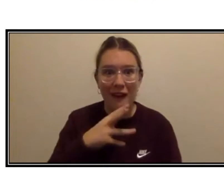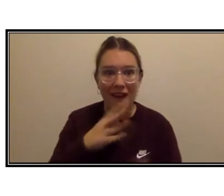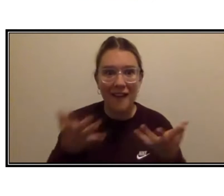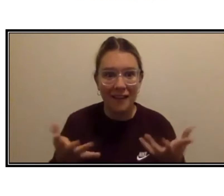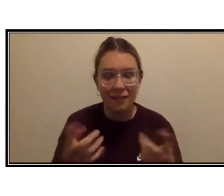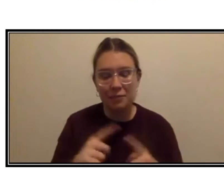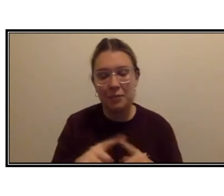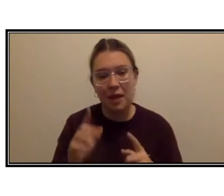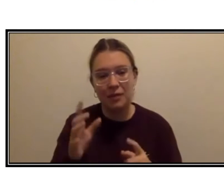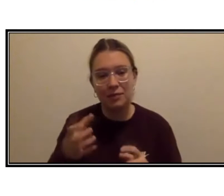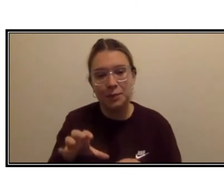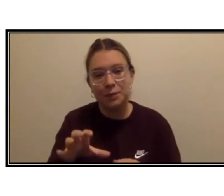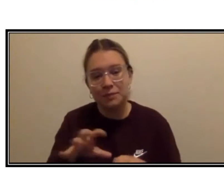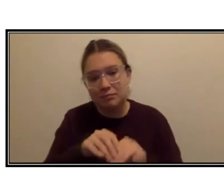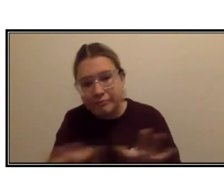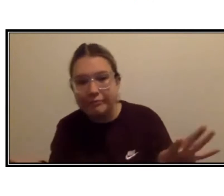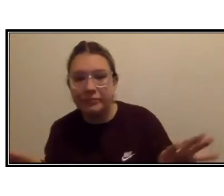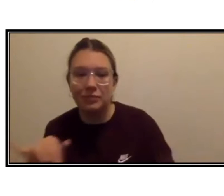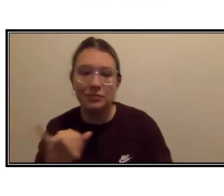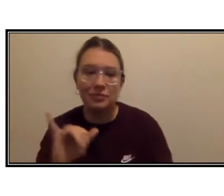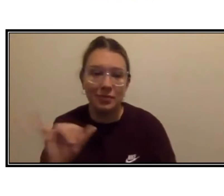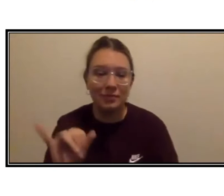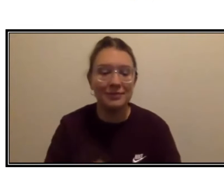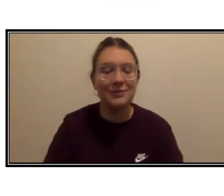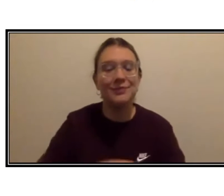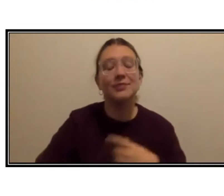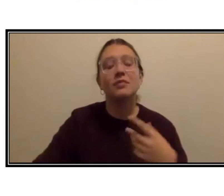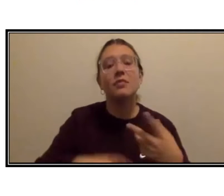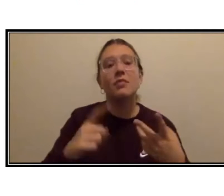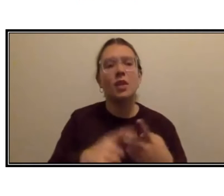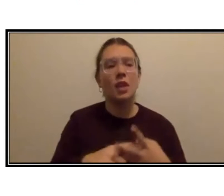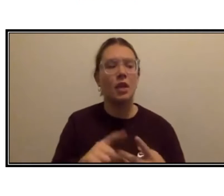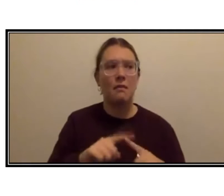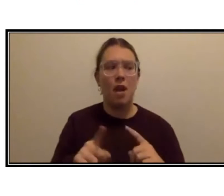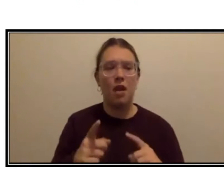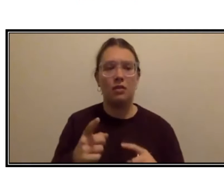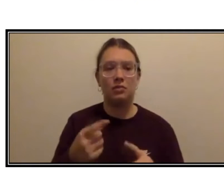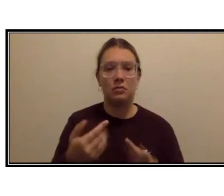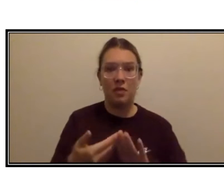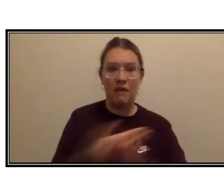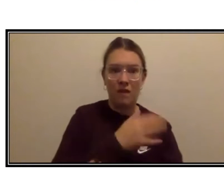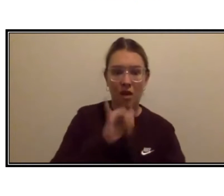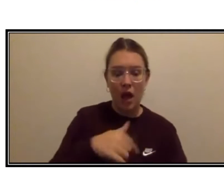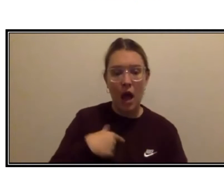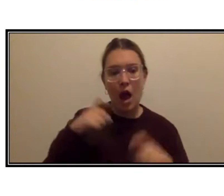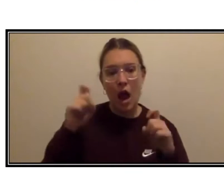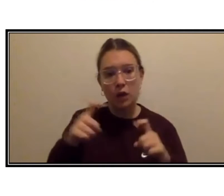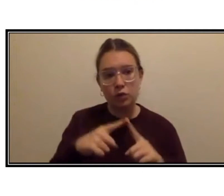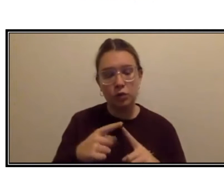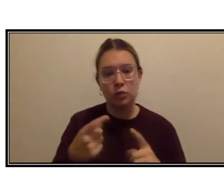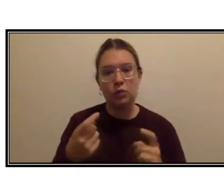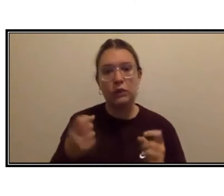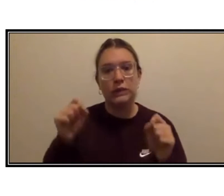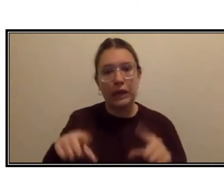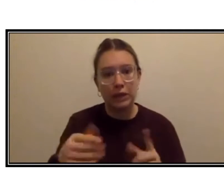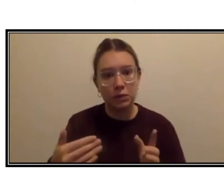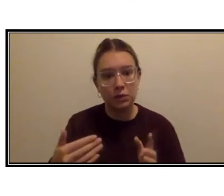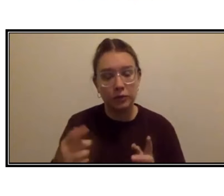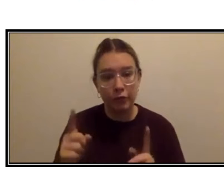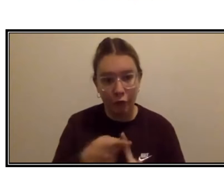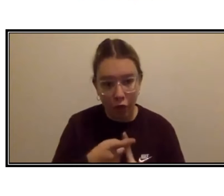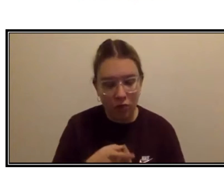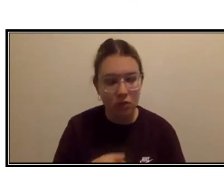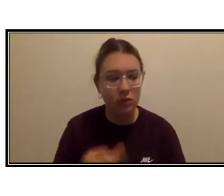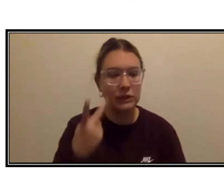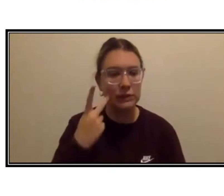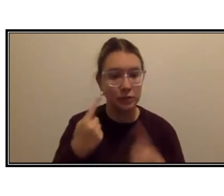and shucks. You know, we had to adjust how the water was done, and then it would spill